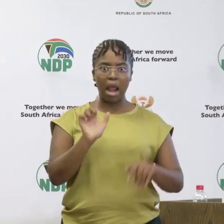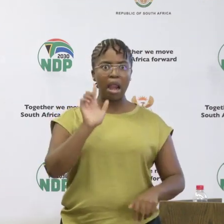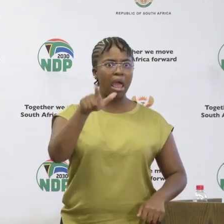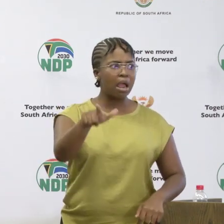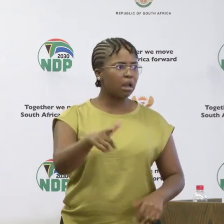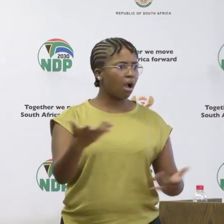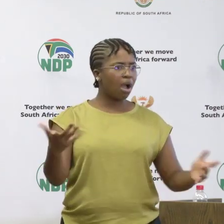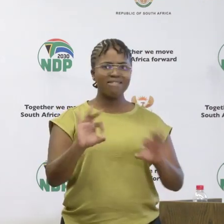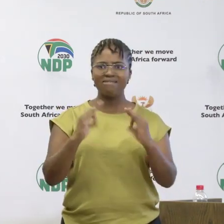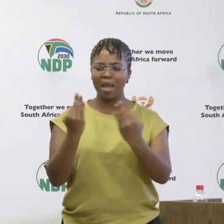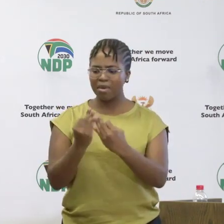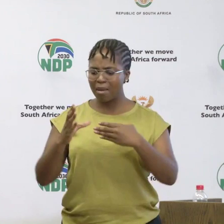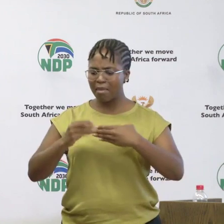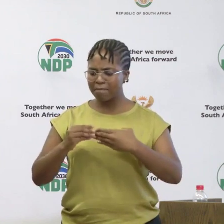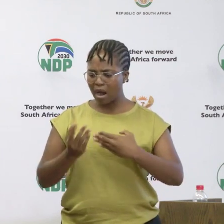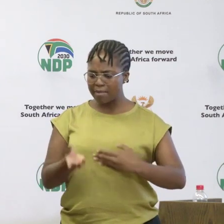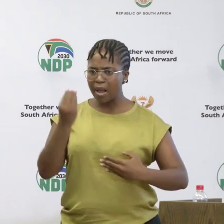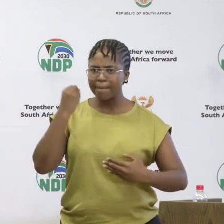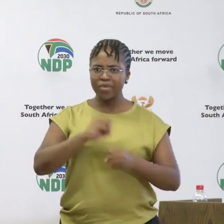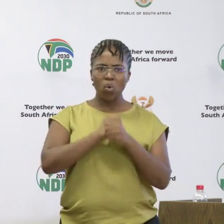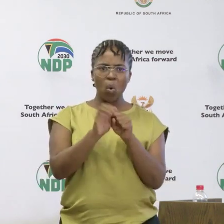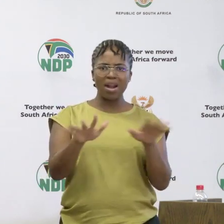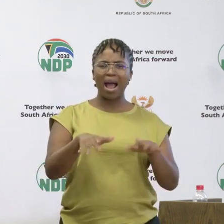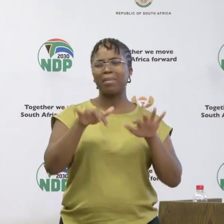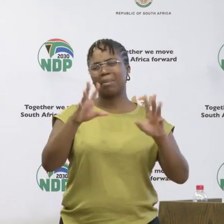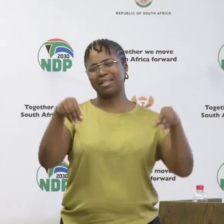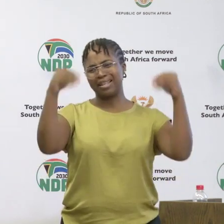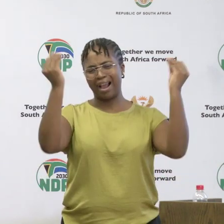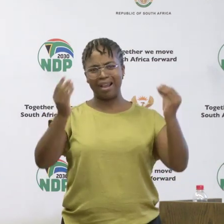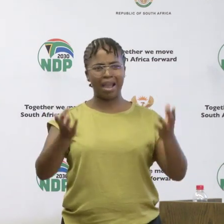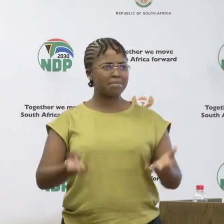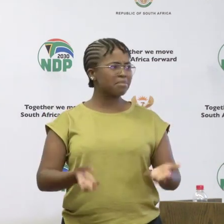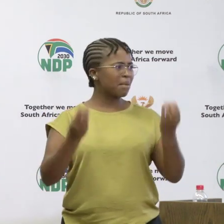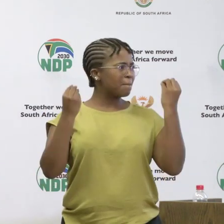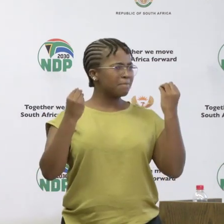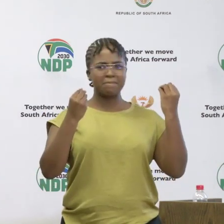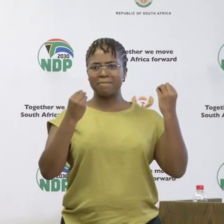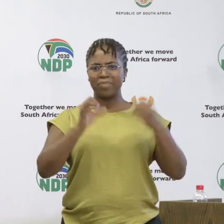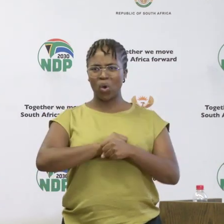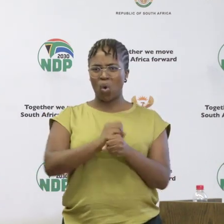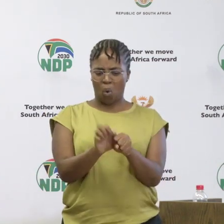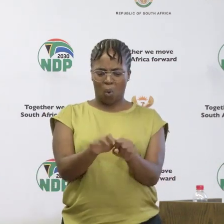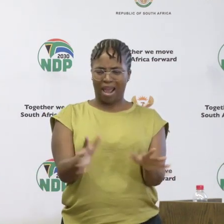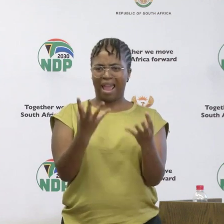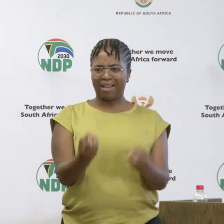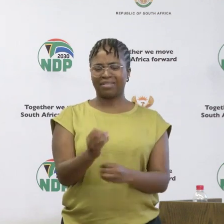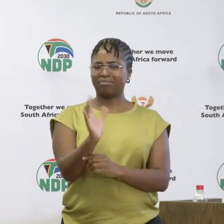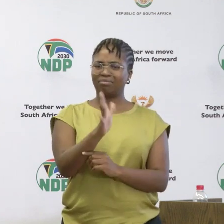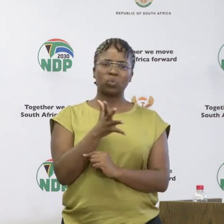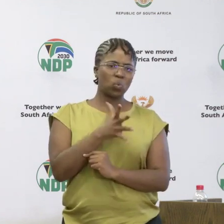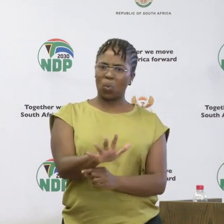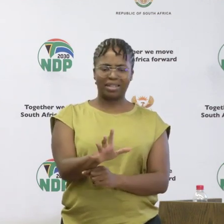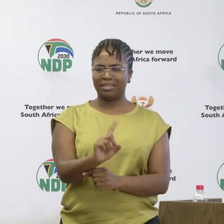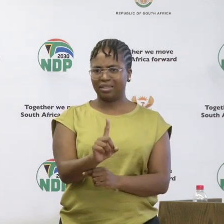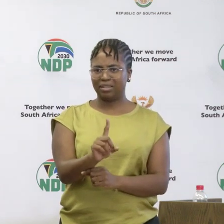finding family members or members of the elderly who have found themselves, who will find that maybe they've